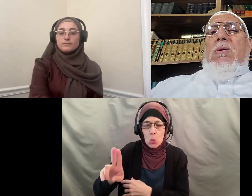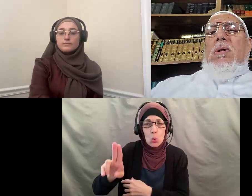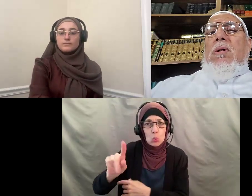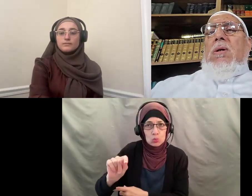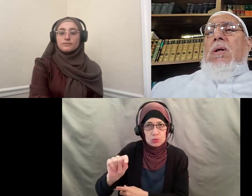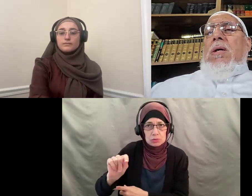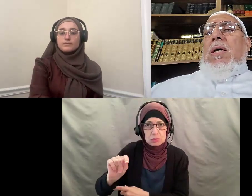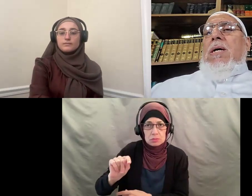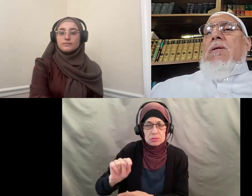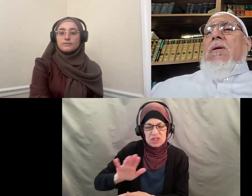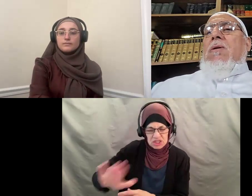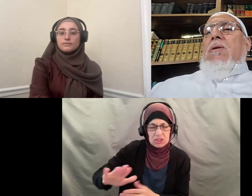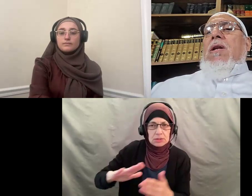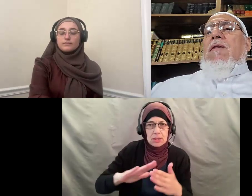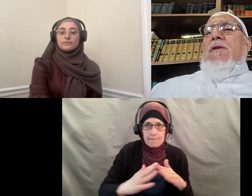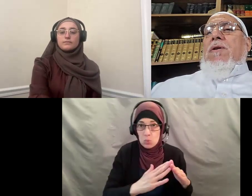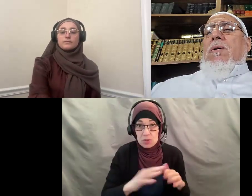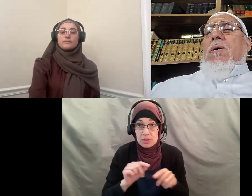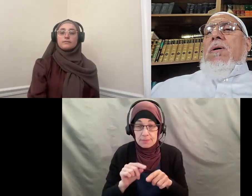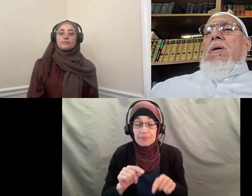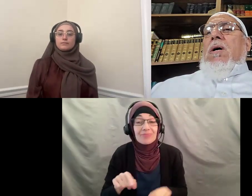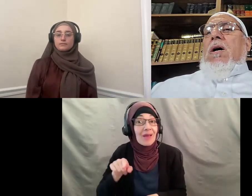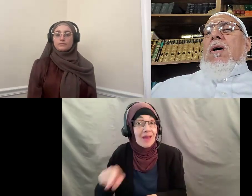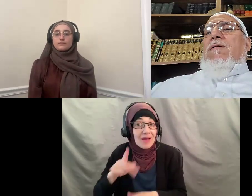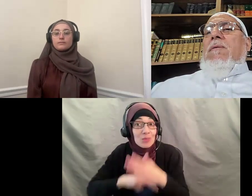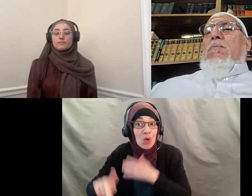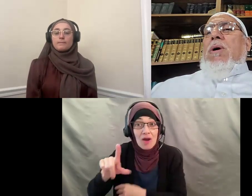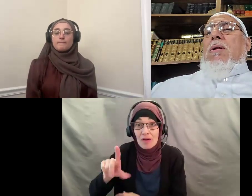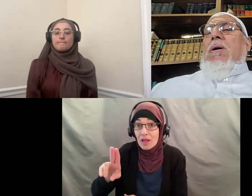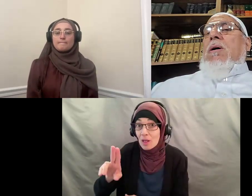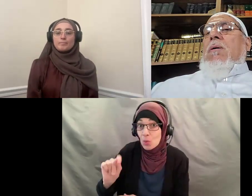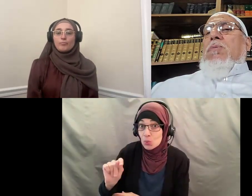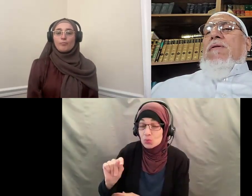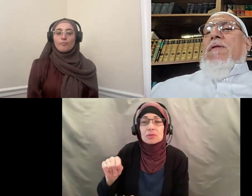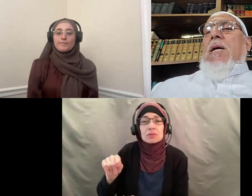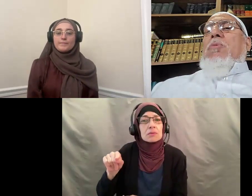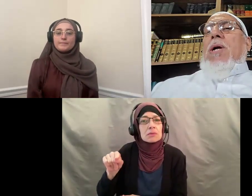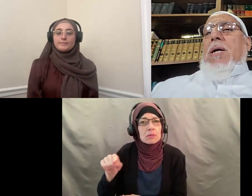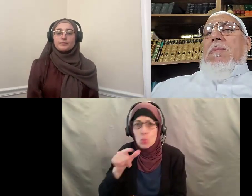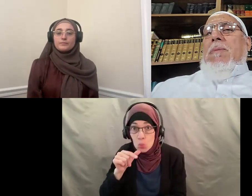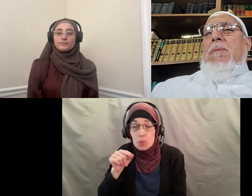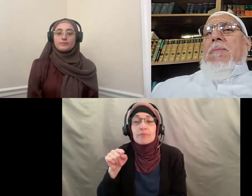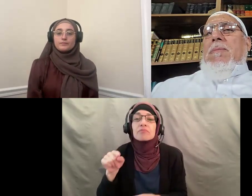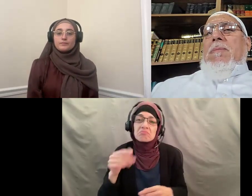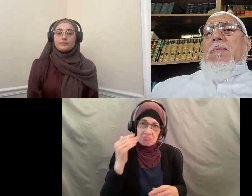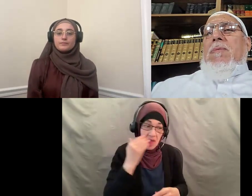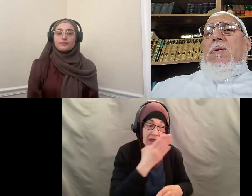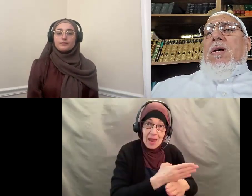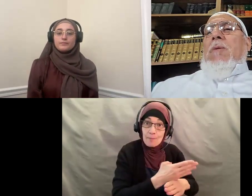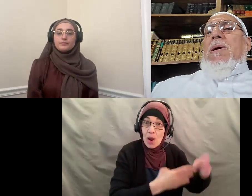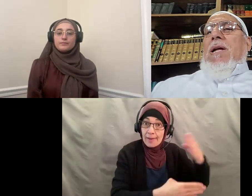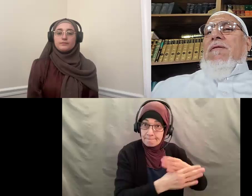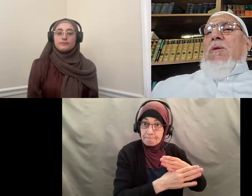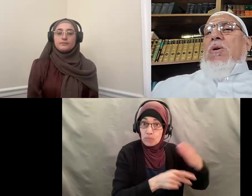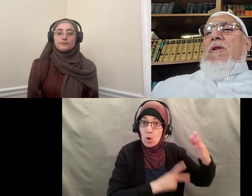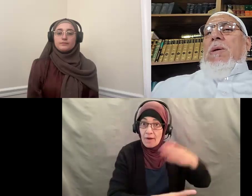Prophet Lut is the nephew of Prophet Ibrahim.